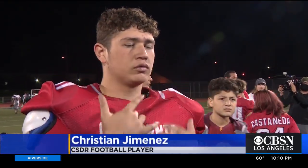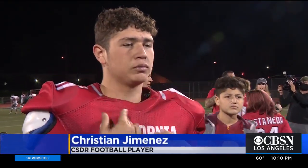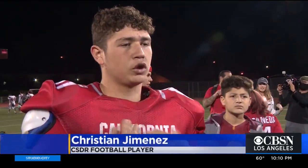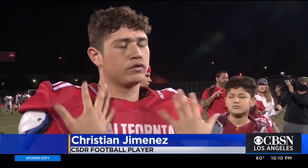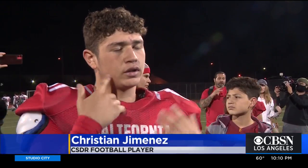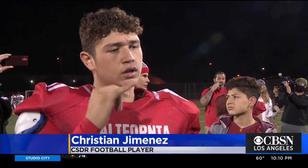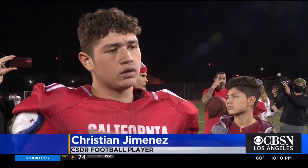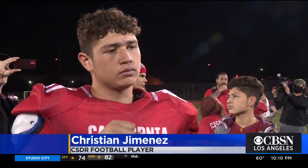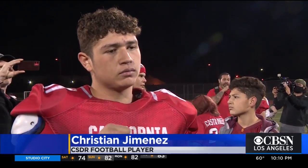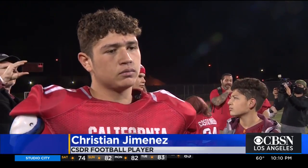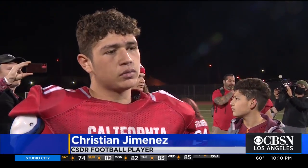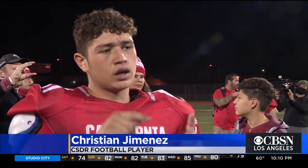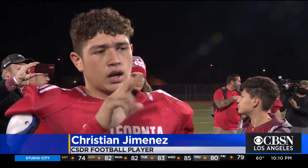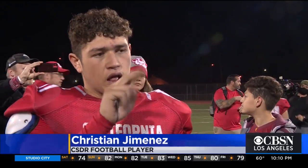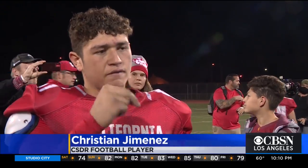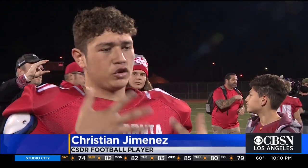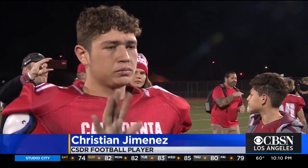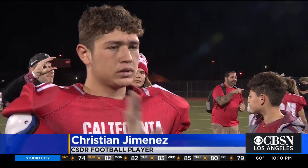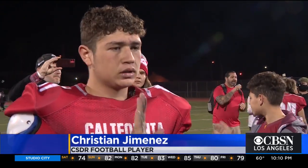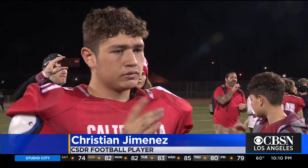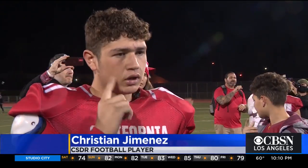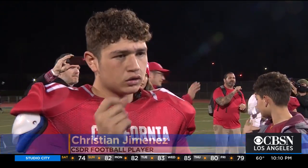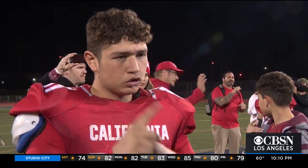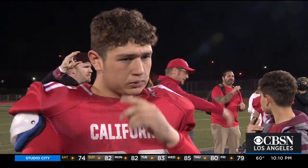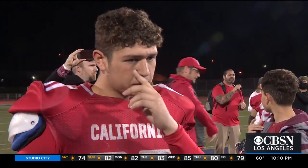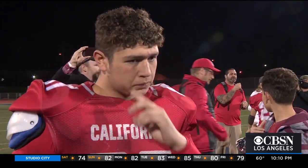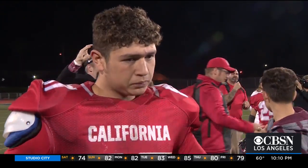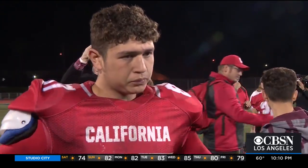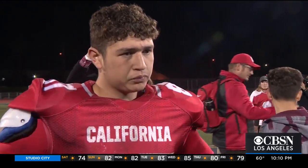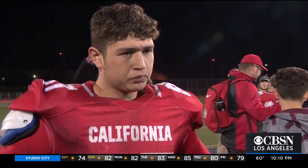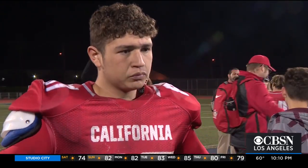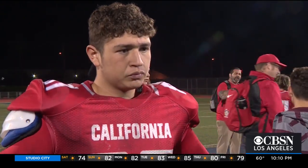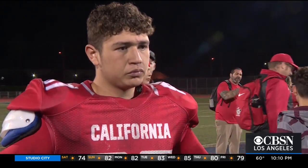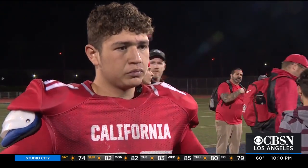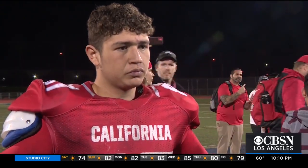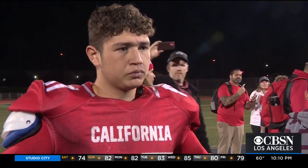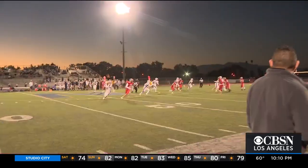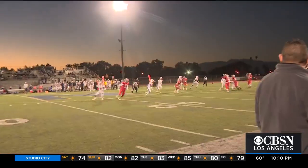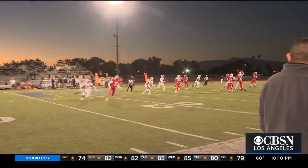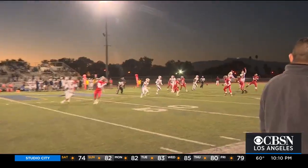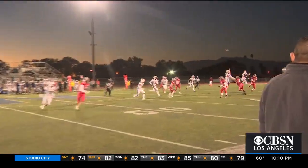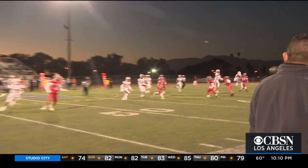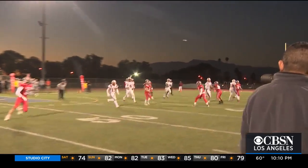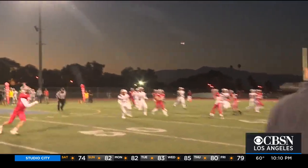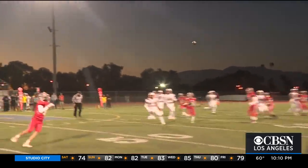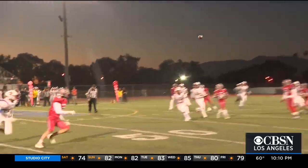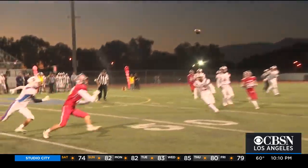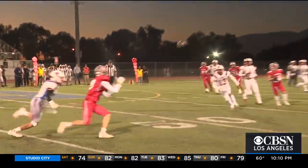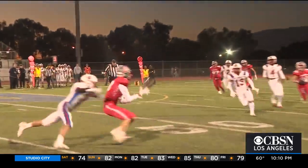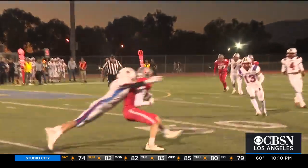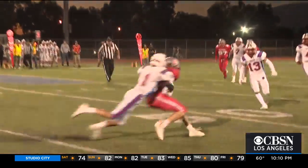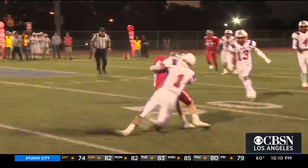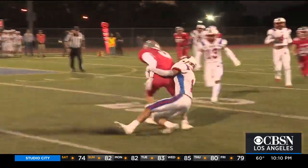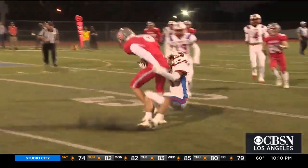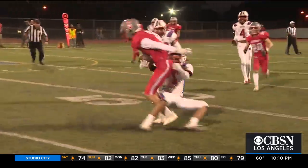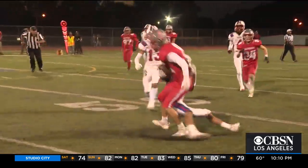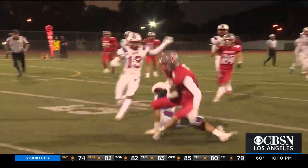championship game with my brothers, that was an inspiration itself. But this is unfinished business for next year. For the first time in CSDR history, the varsity